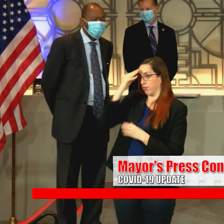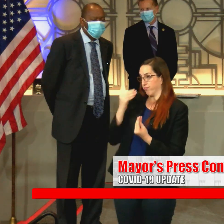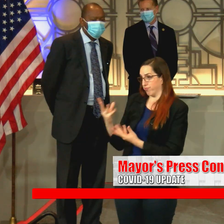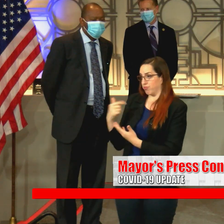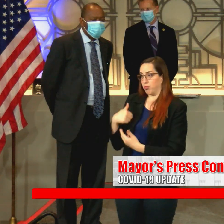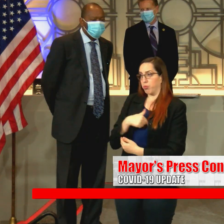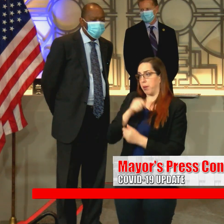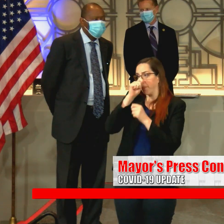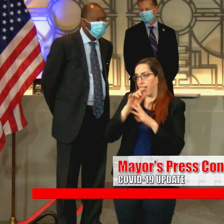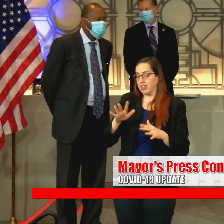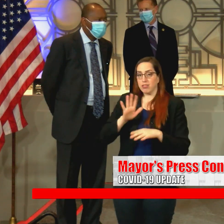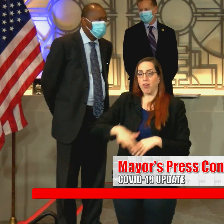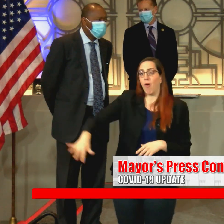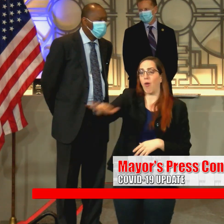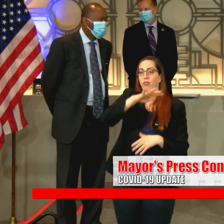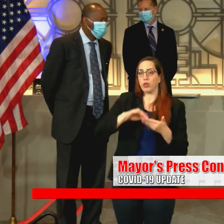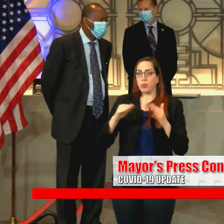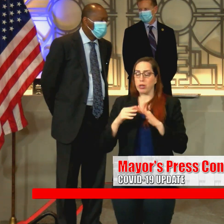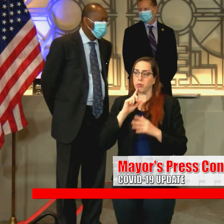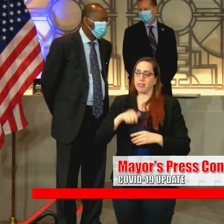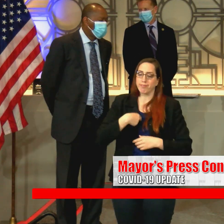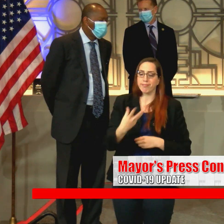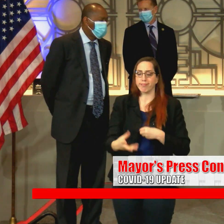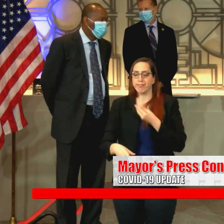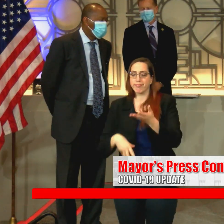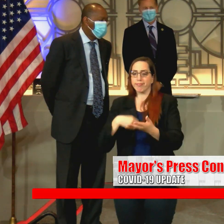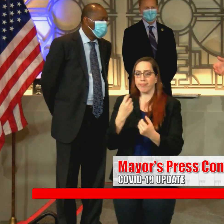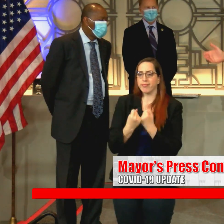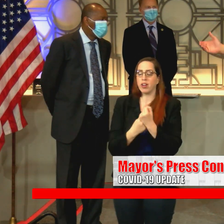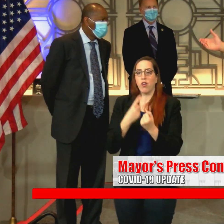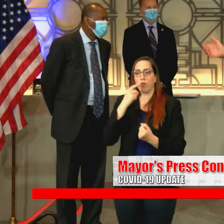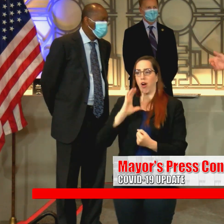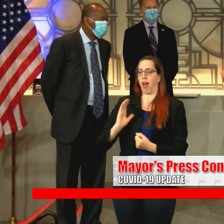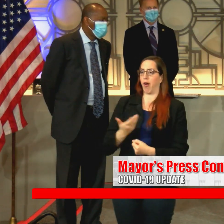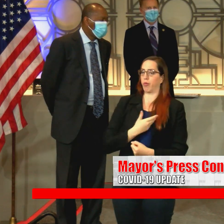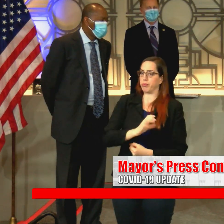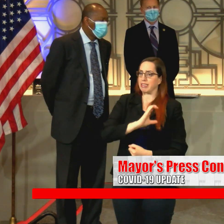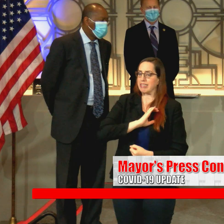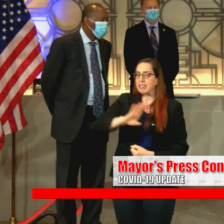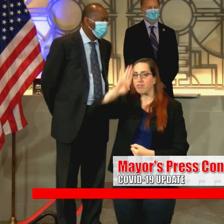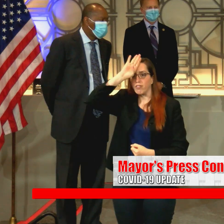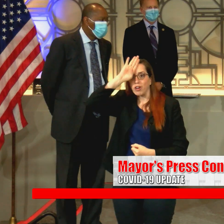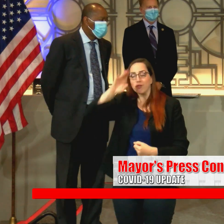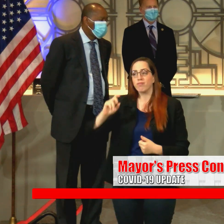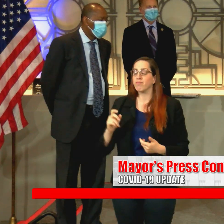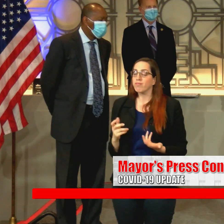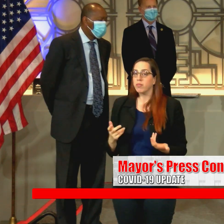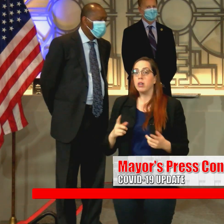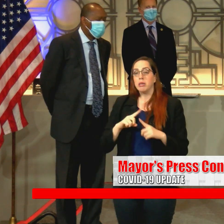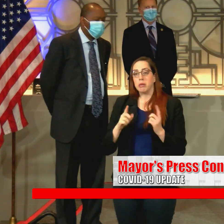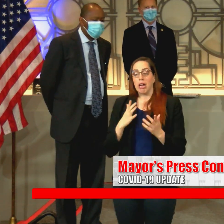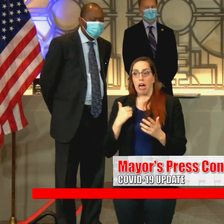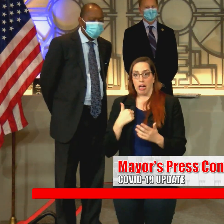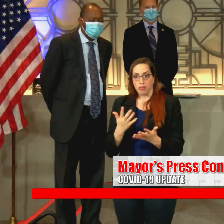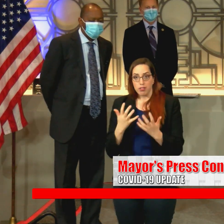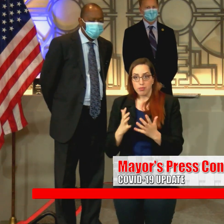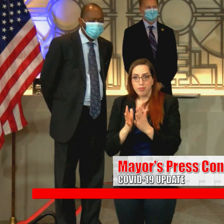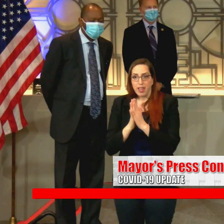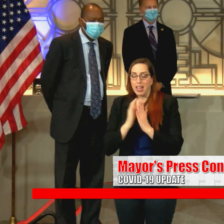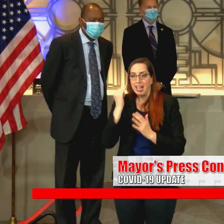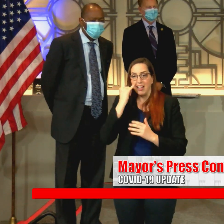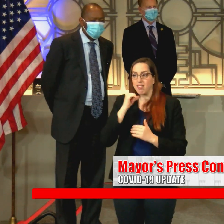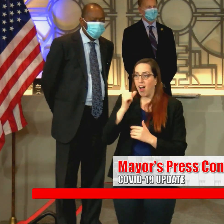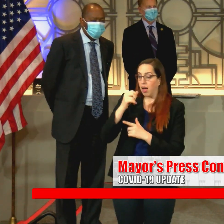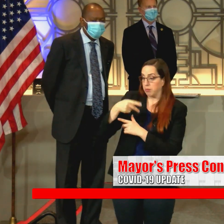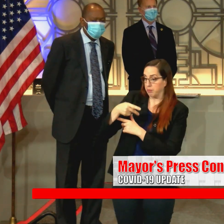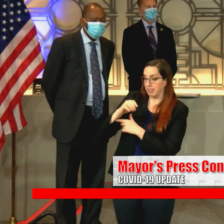generous community that gives so much to the men and women in blue and our firefighters. But I would just ask those that, if it's not